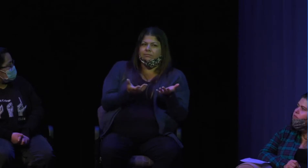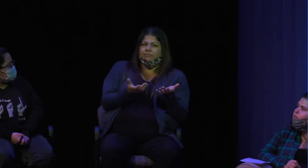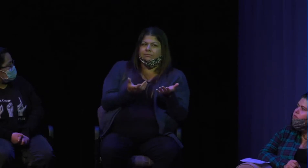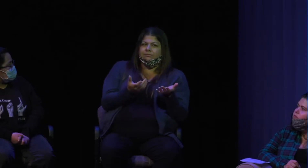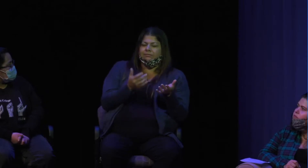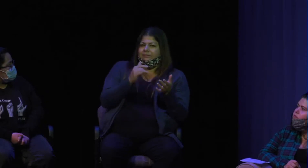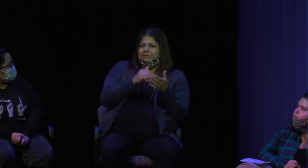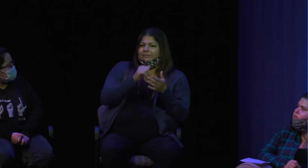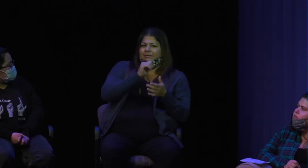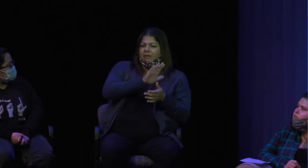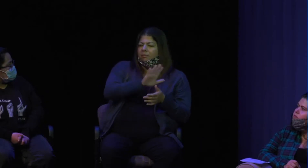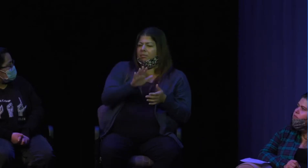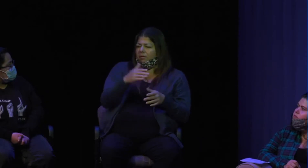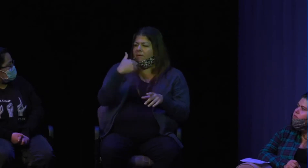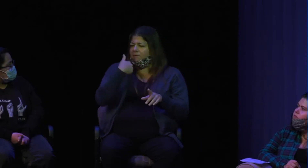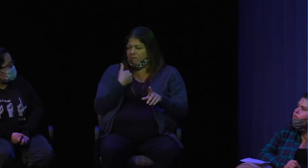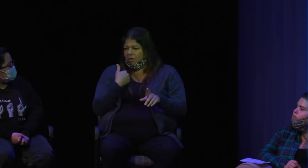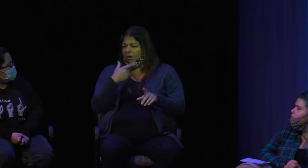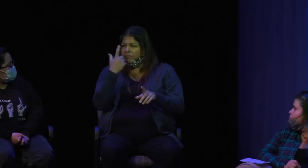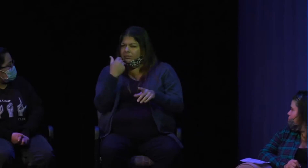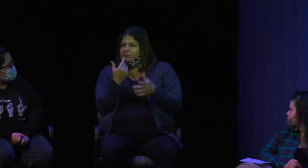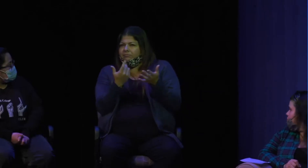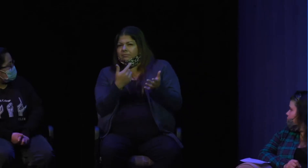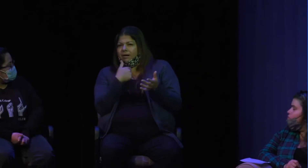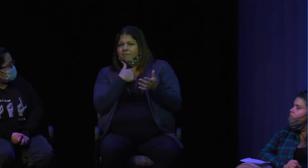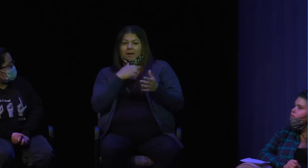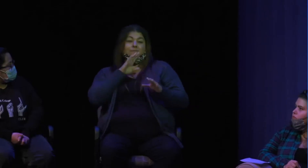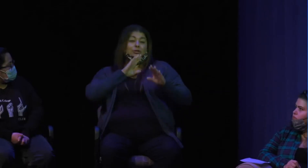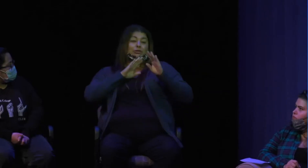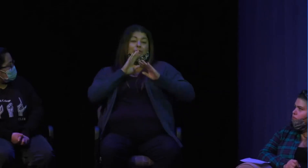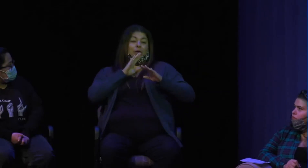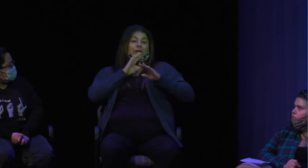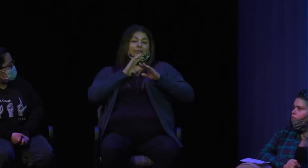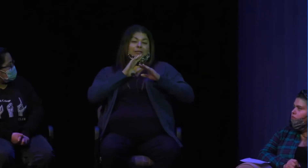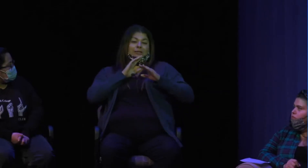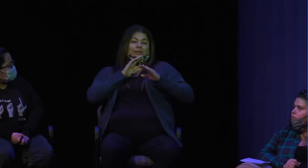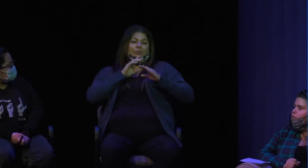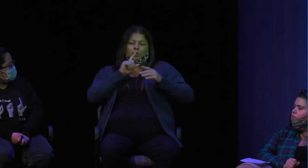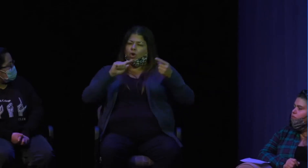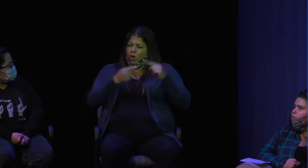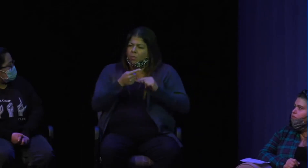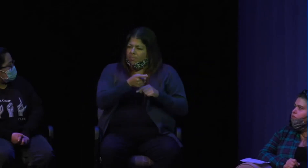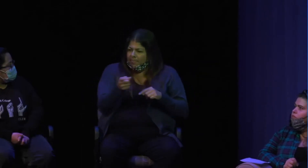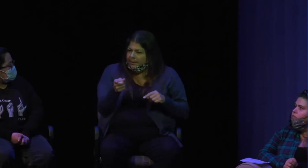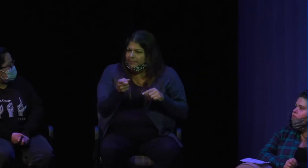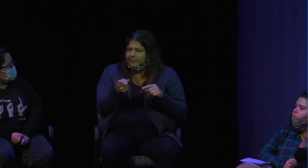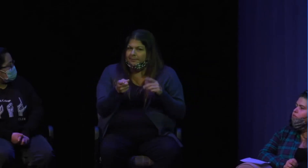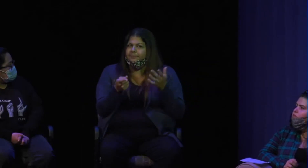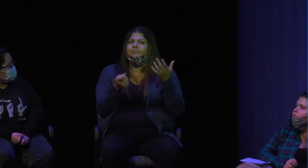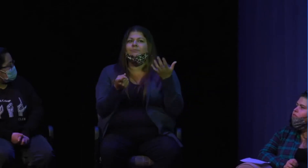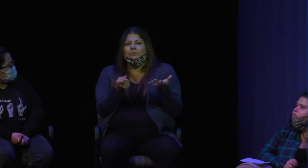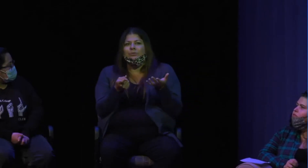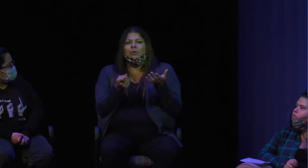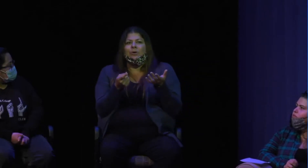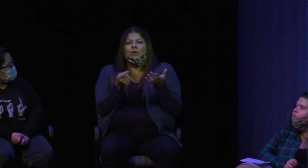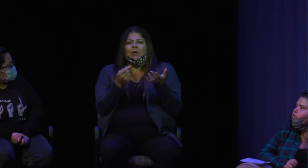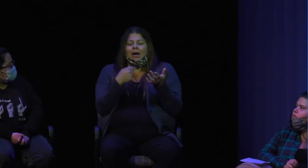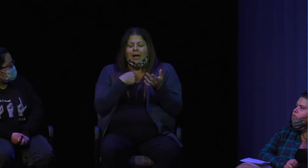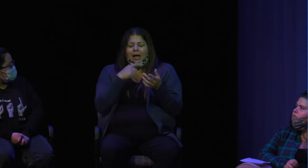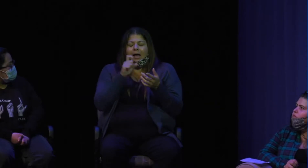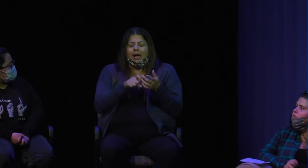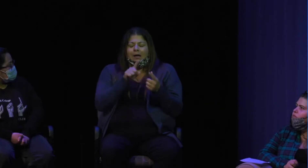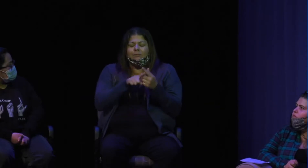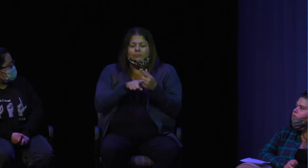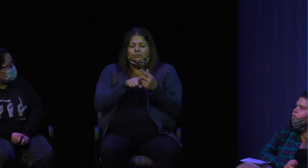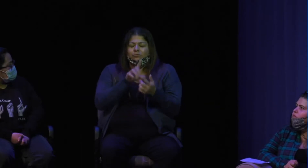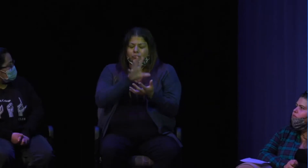have guilt because of that, because it's not their fault. My frustration actually hurts